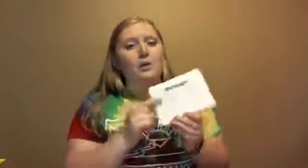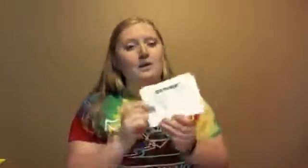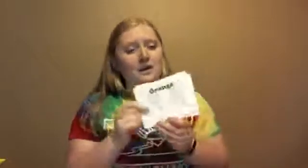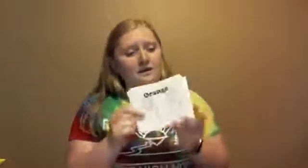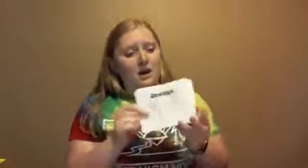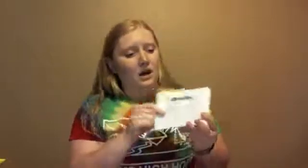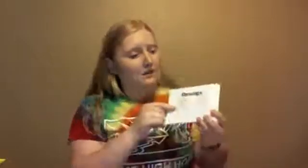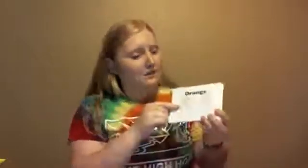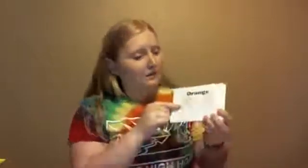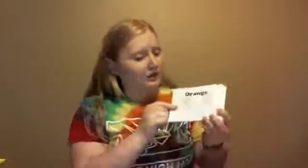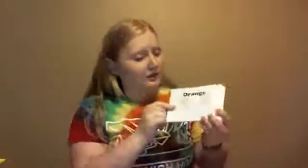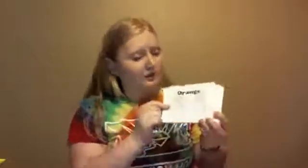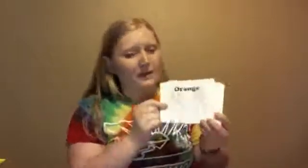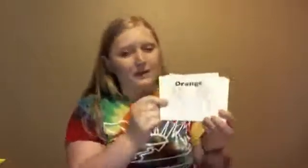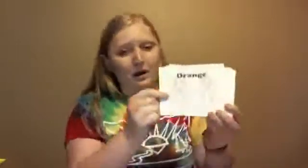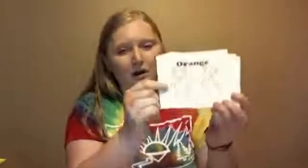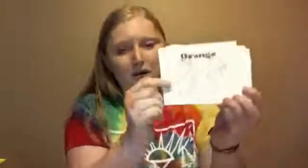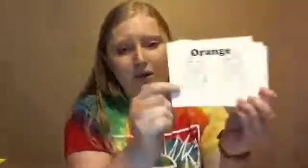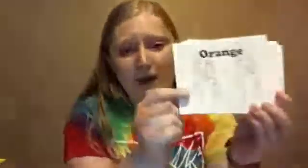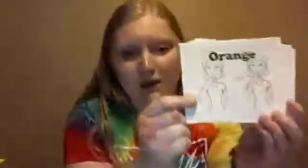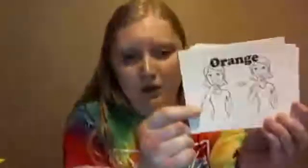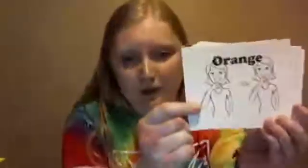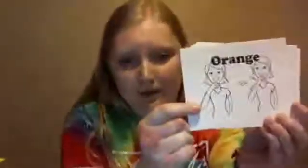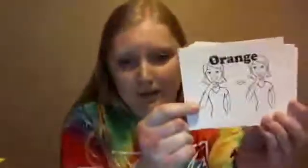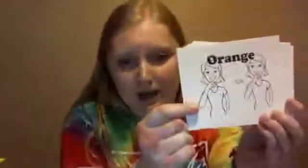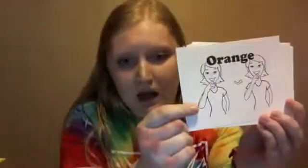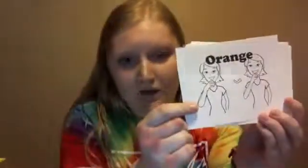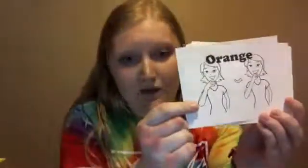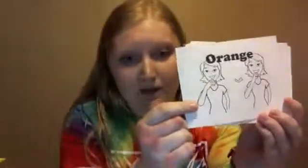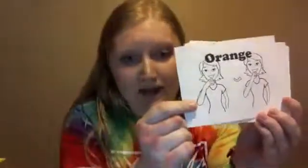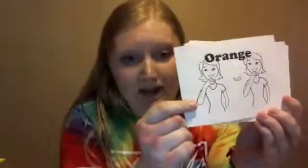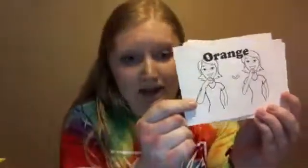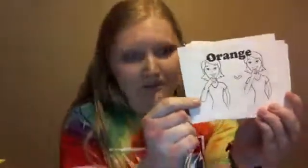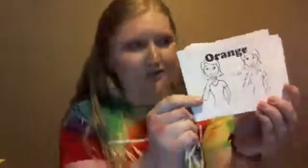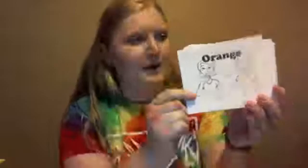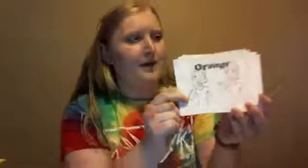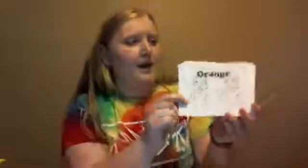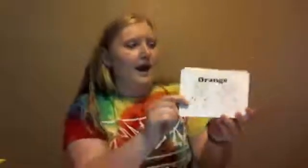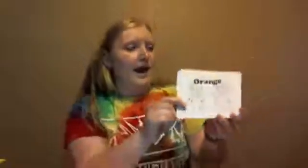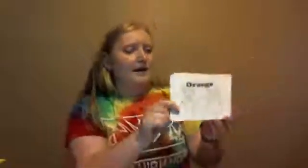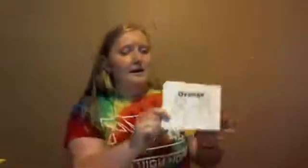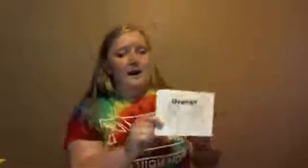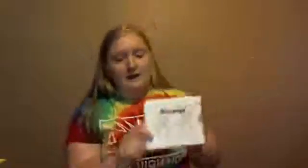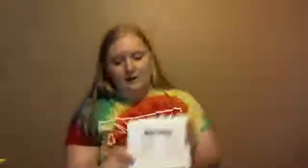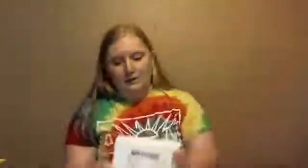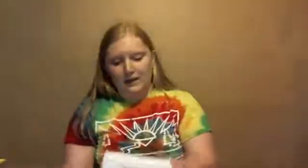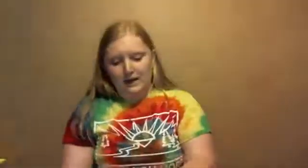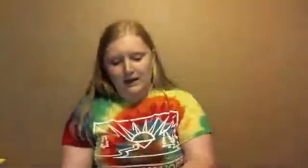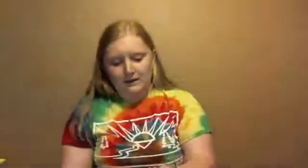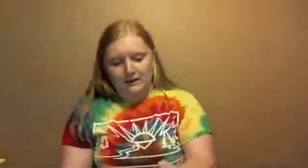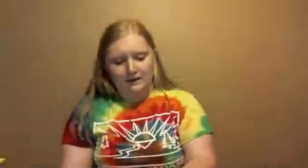these cards, most of them are so that you could maybe color them in. I did not do that